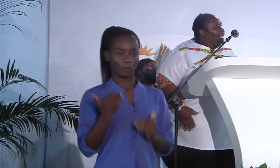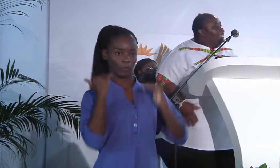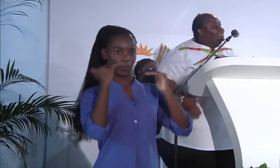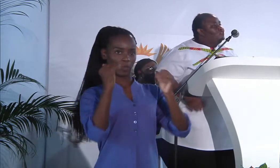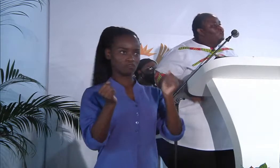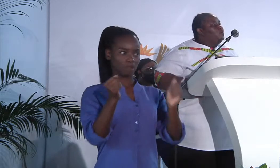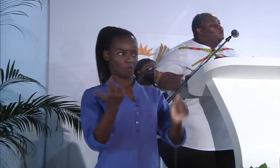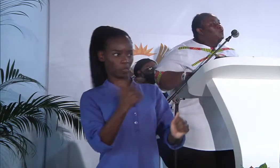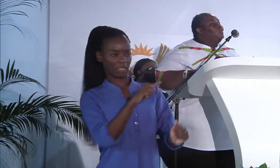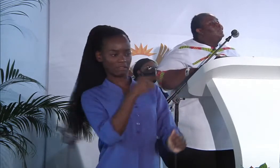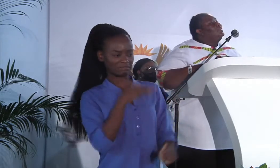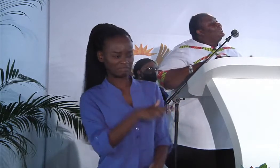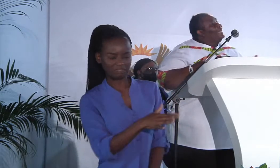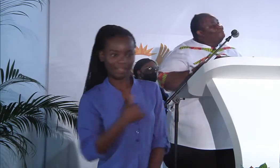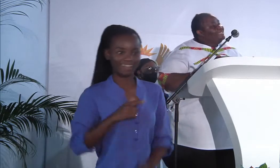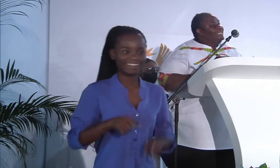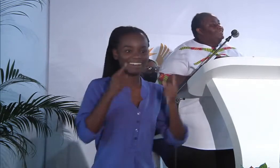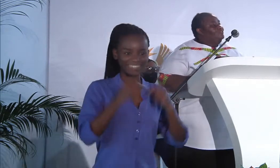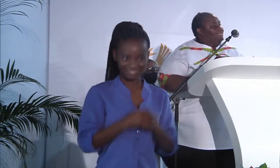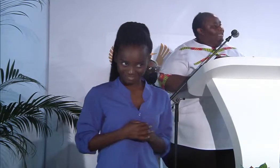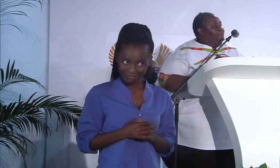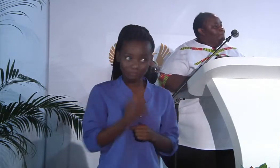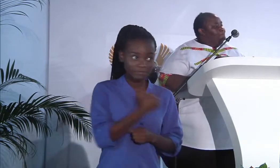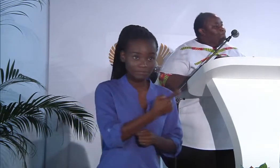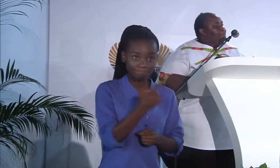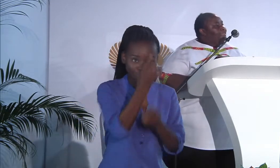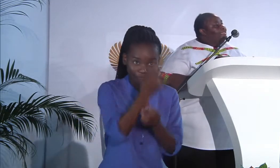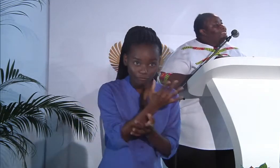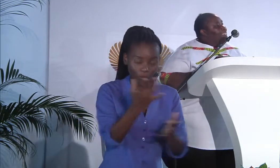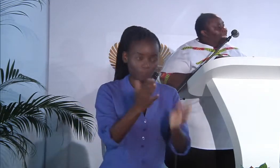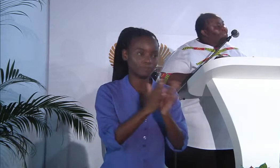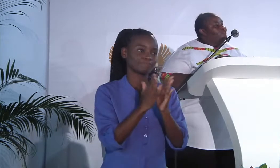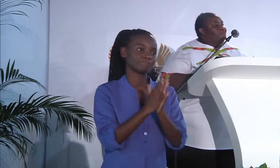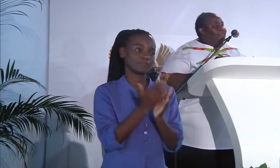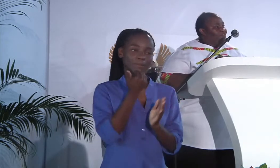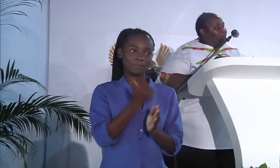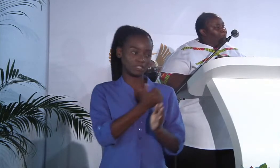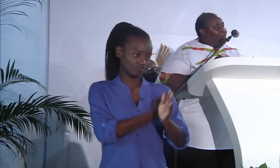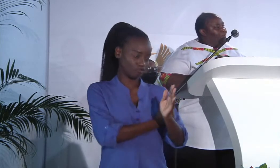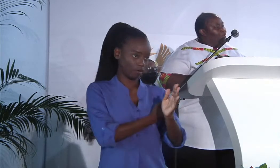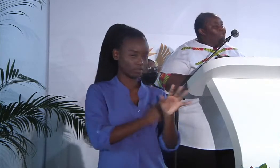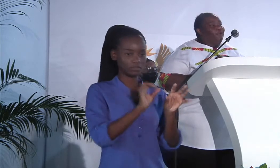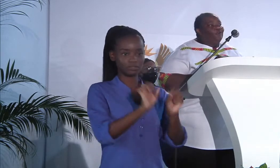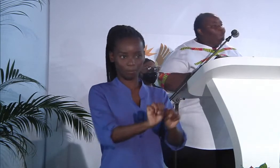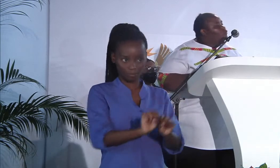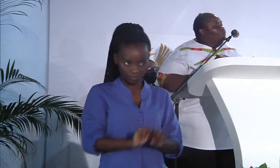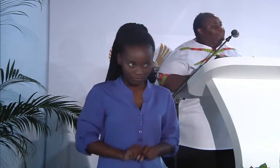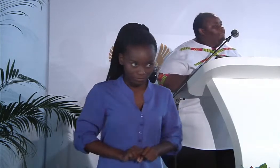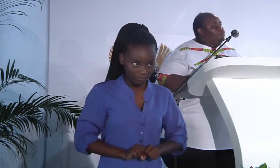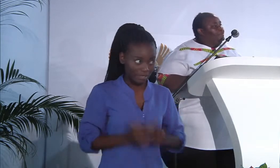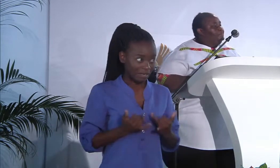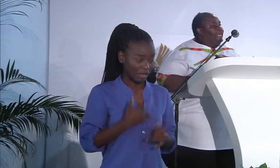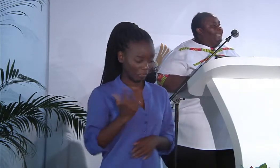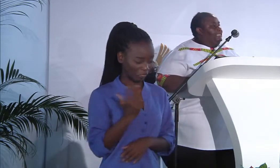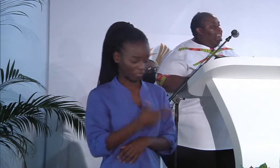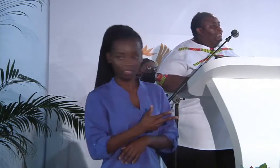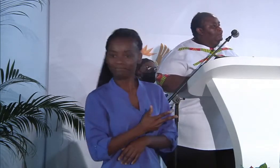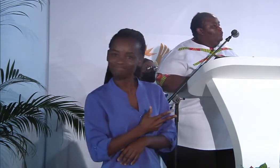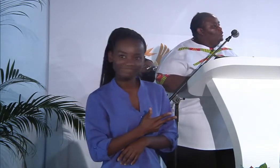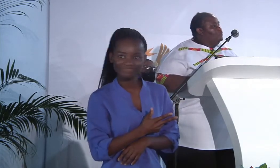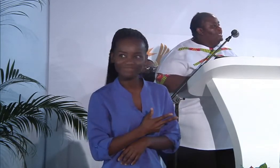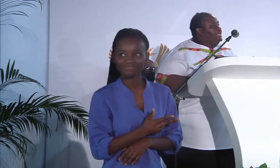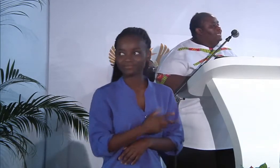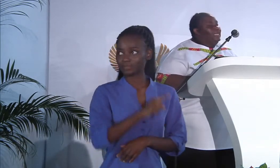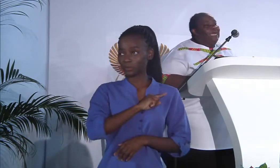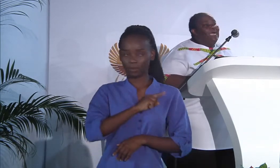car. So I'm saying today, drug use must stop. We are not going to leave anyone behind